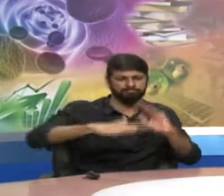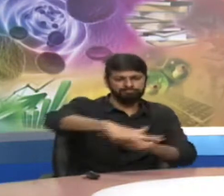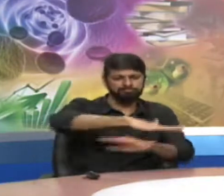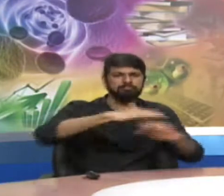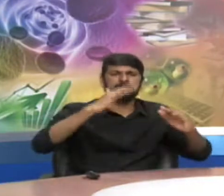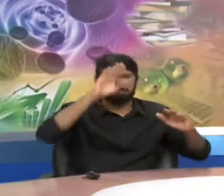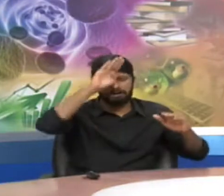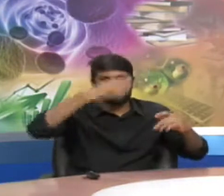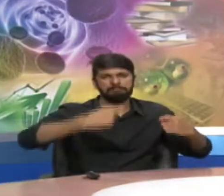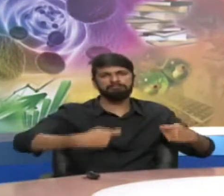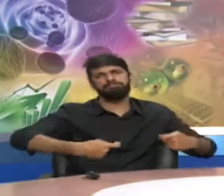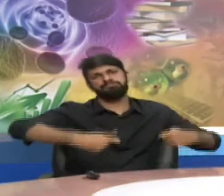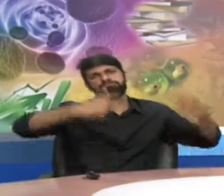son, prince.